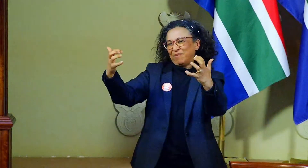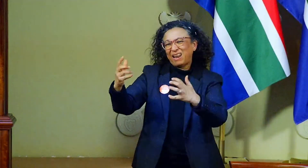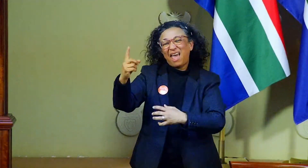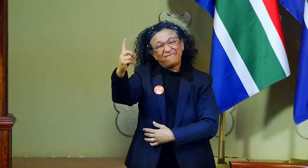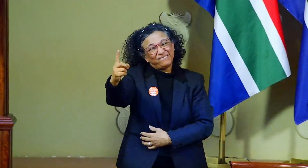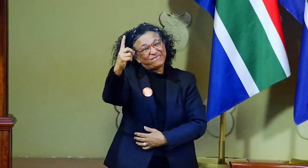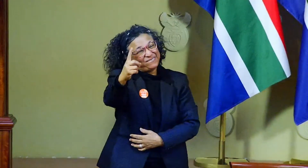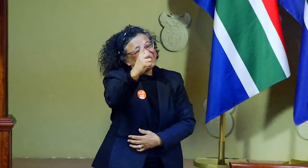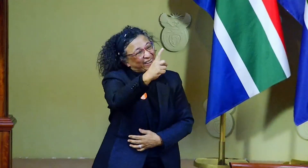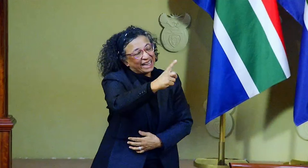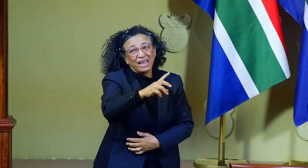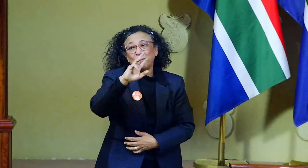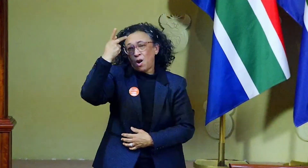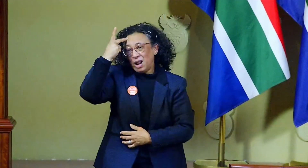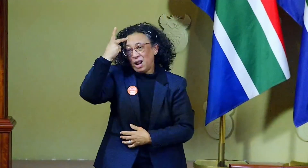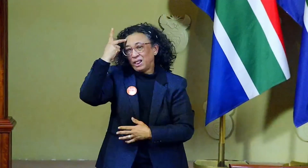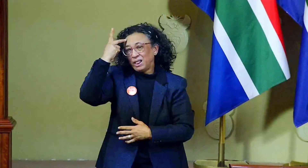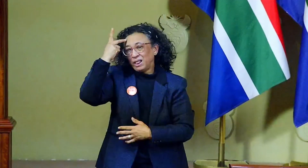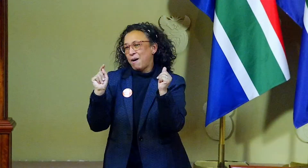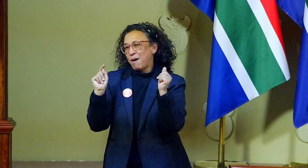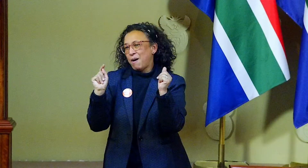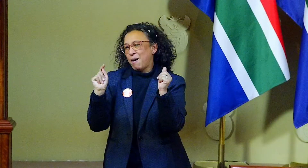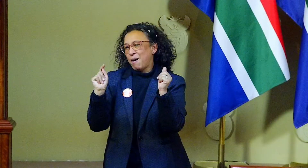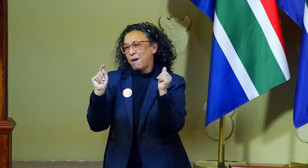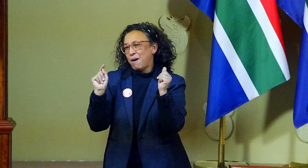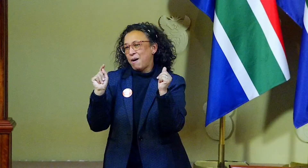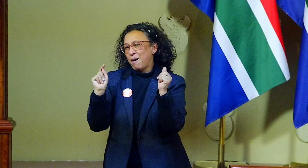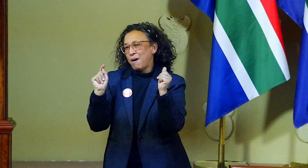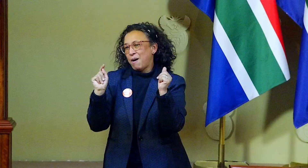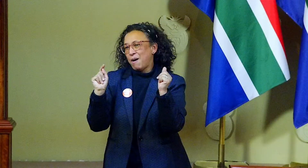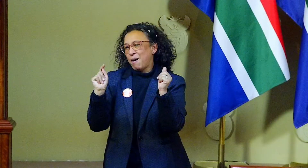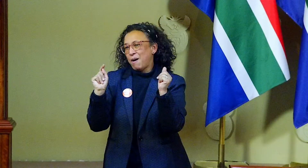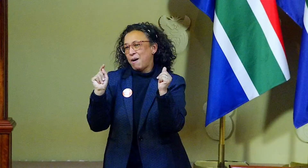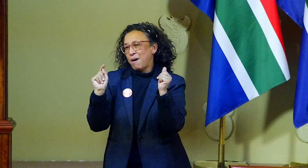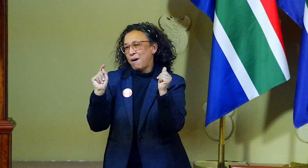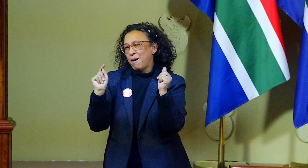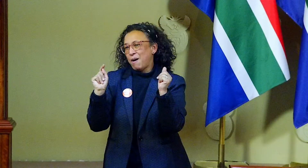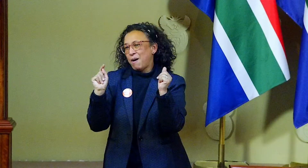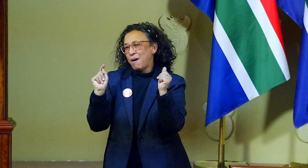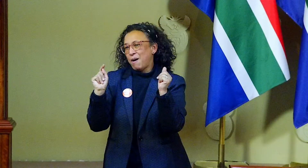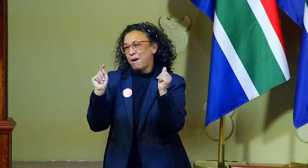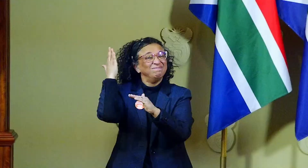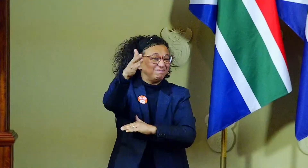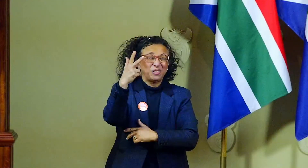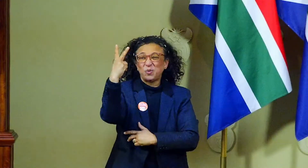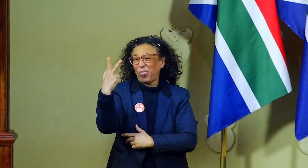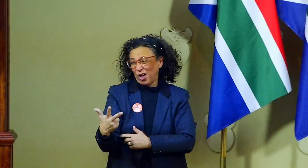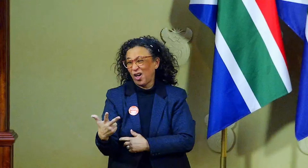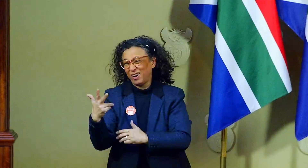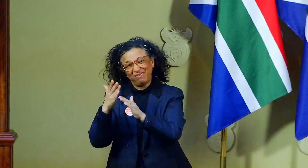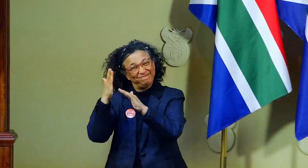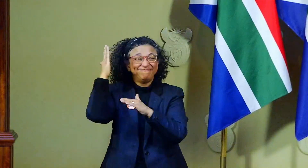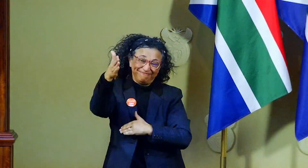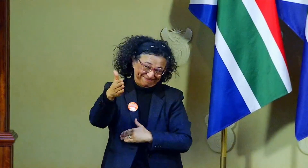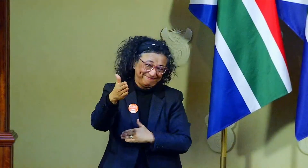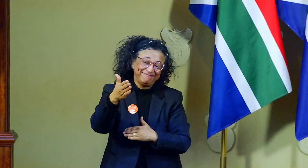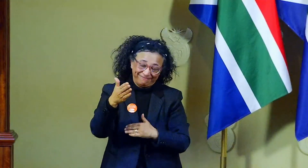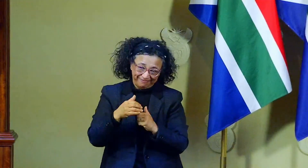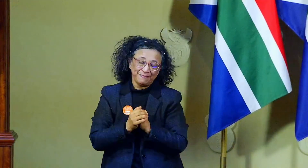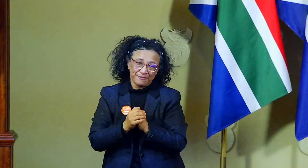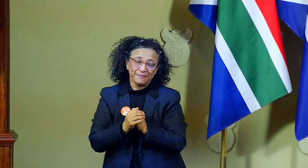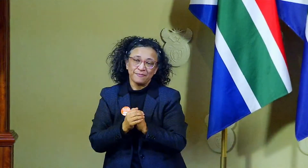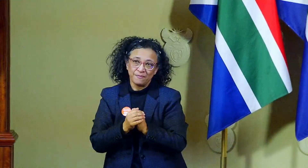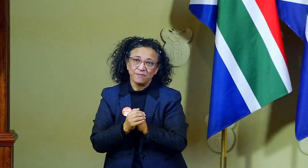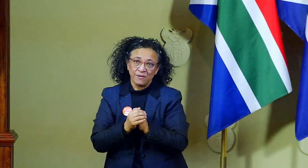on, everybody has a great understanding of South African Sign Language. And on the 2nd of May,